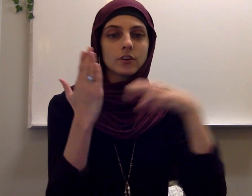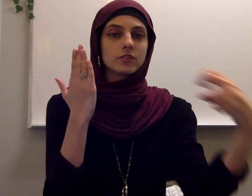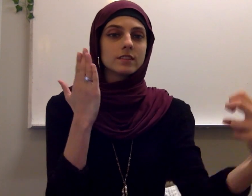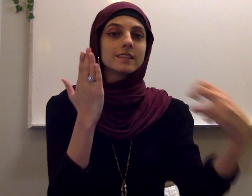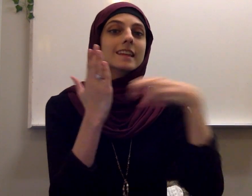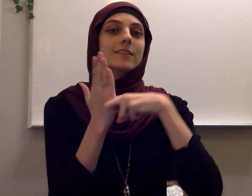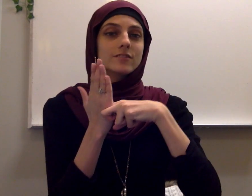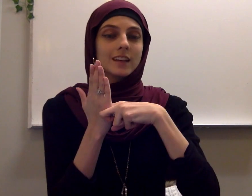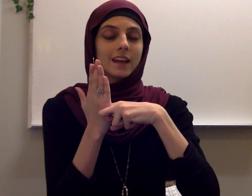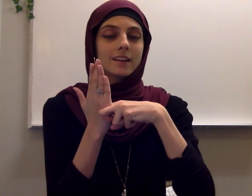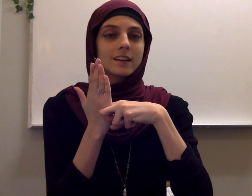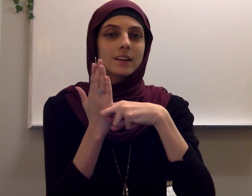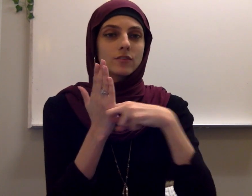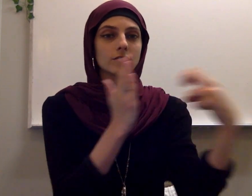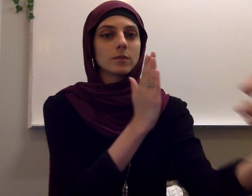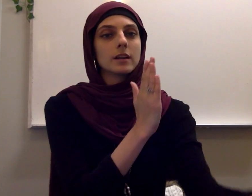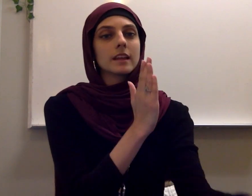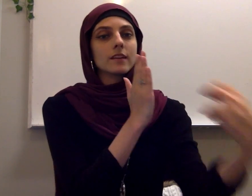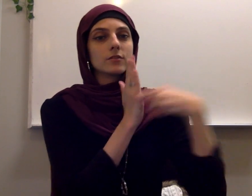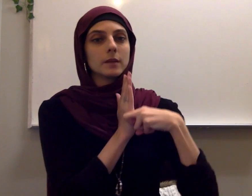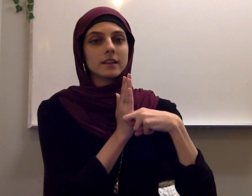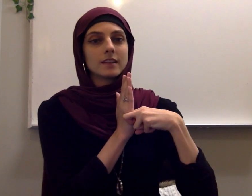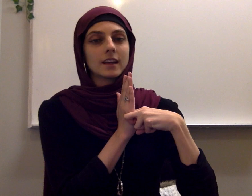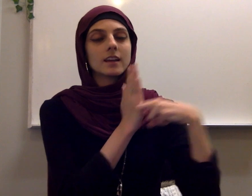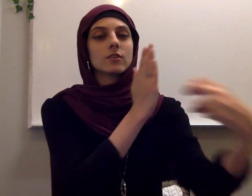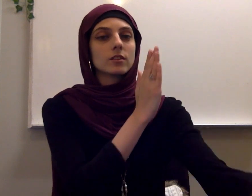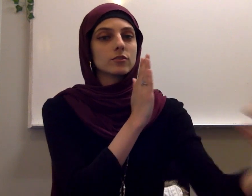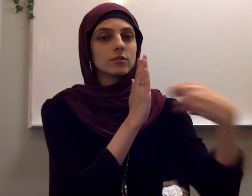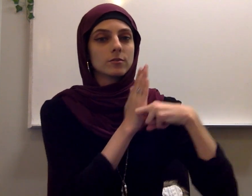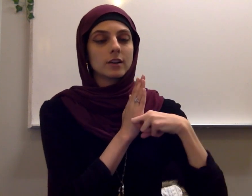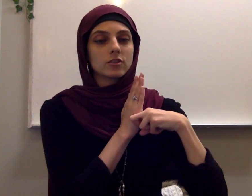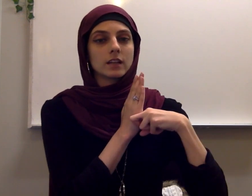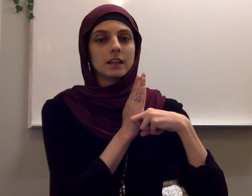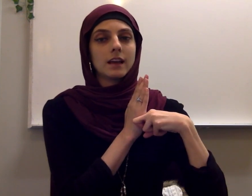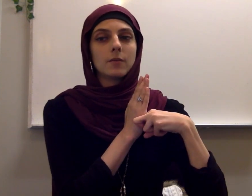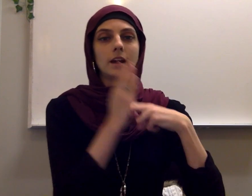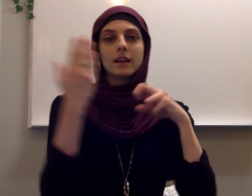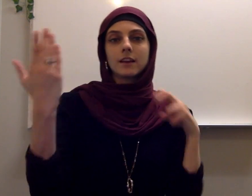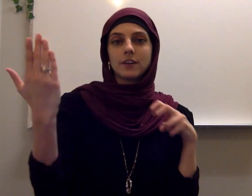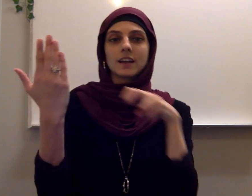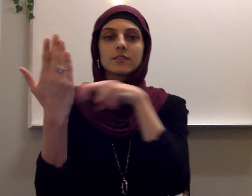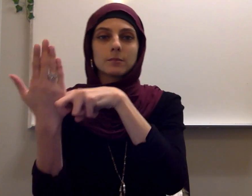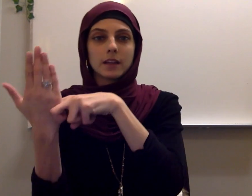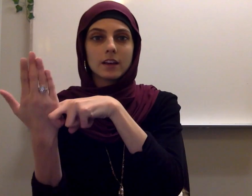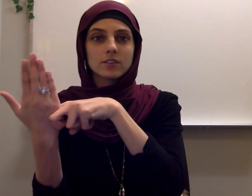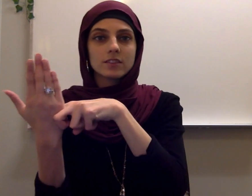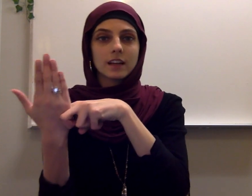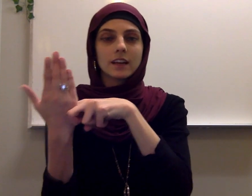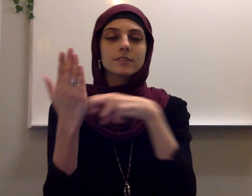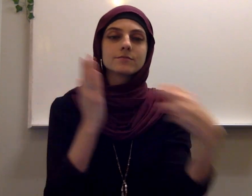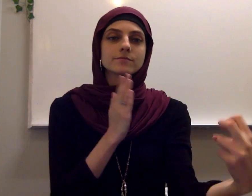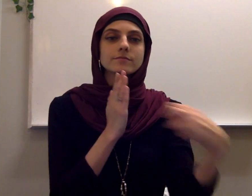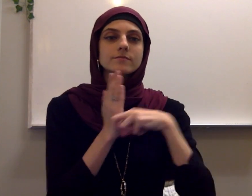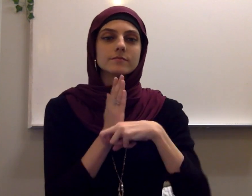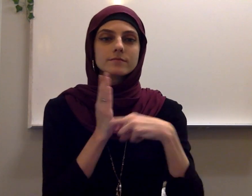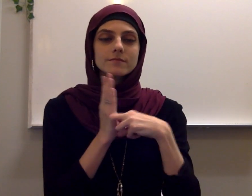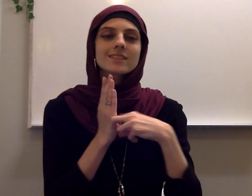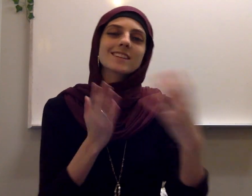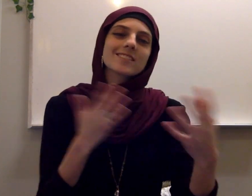versus give ticket. So if someone gives me a ticket, you can do it directionally that way. If I give somebody else a ticket, this is